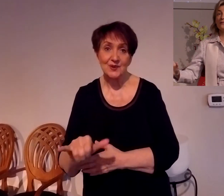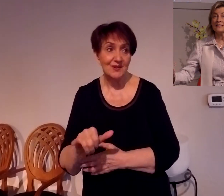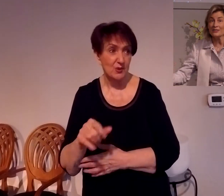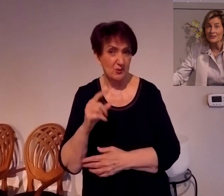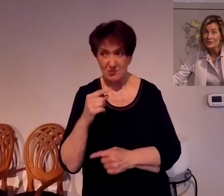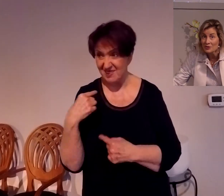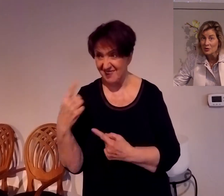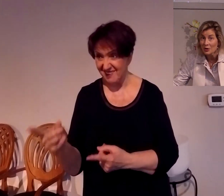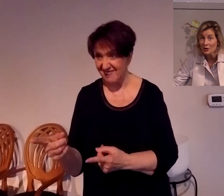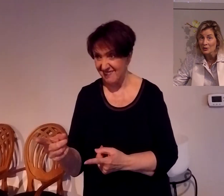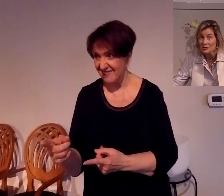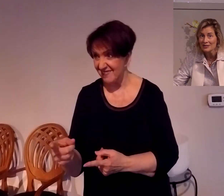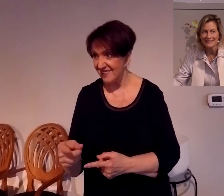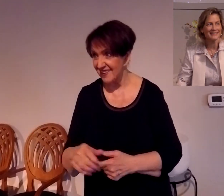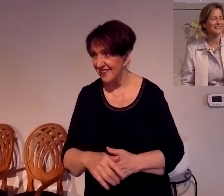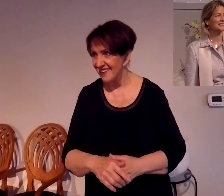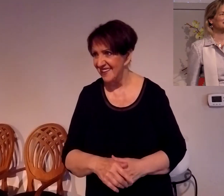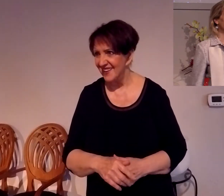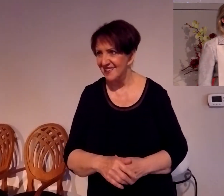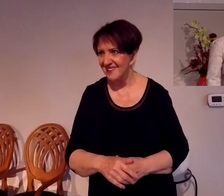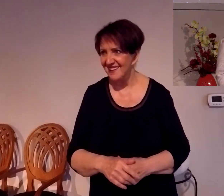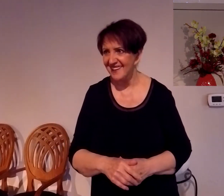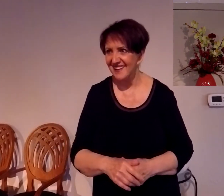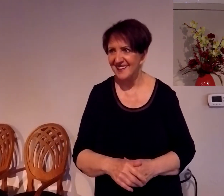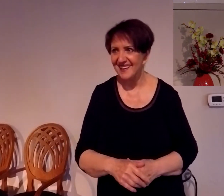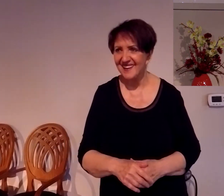Nothing, no offense, New Yorkers.